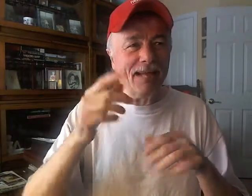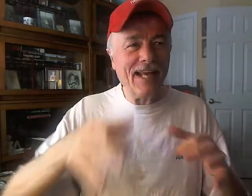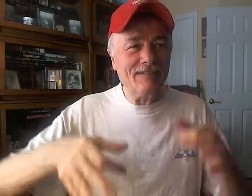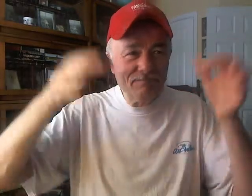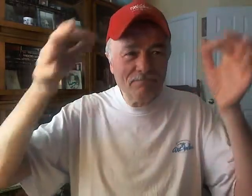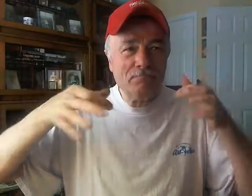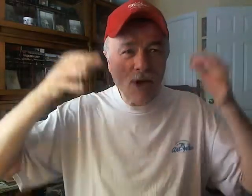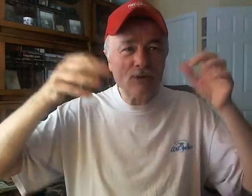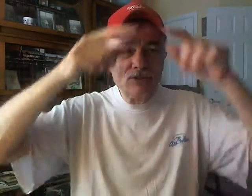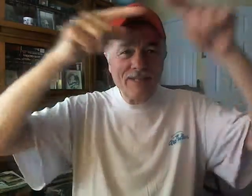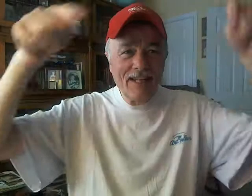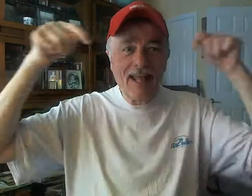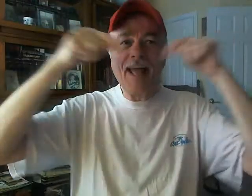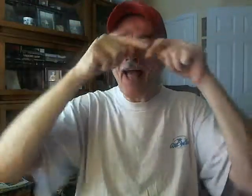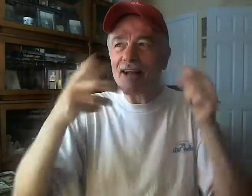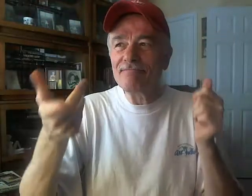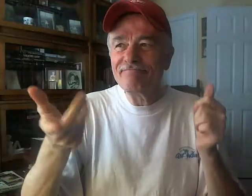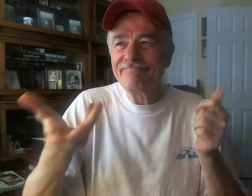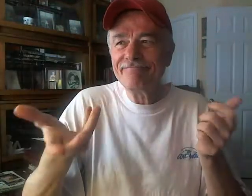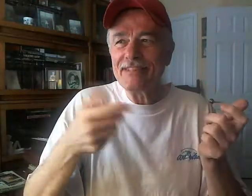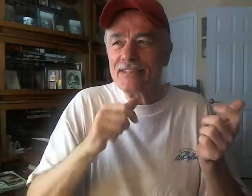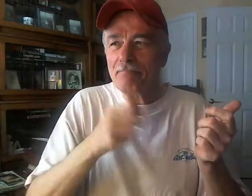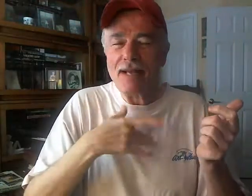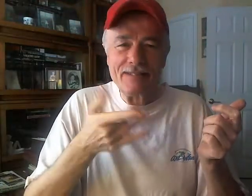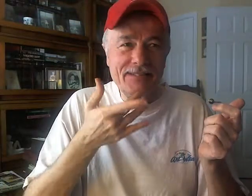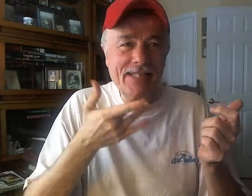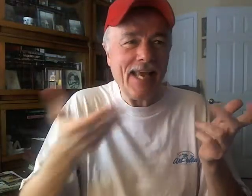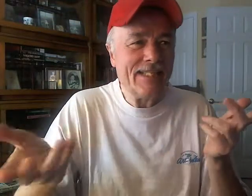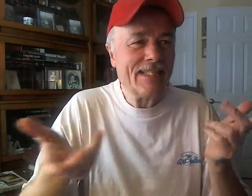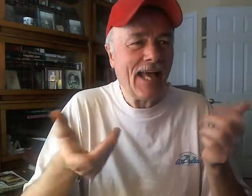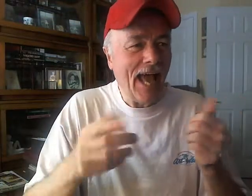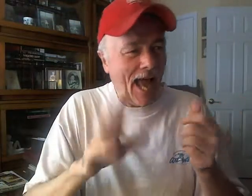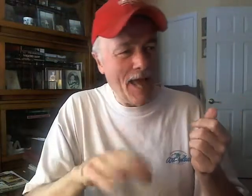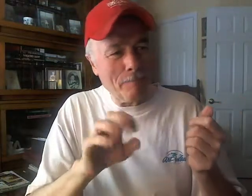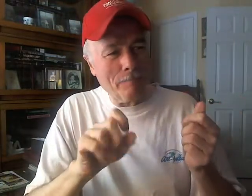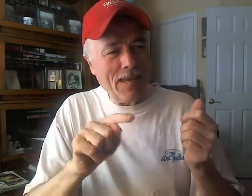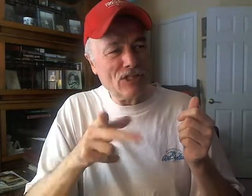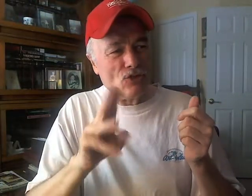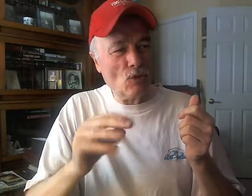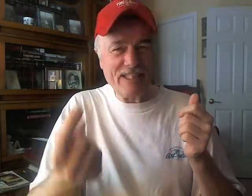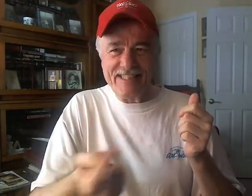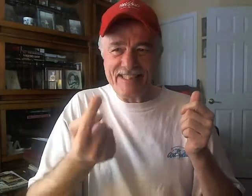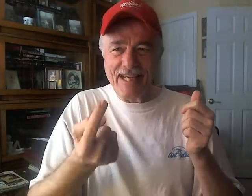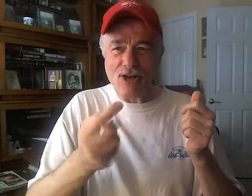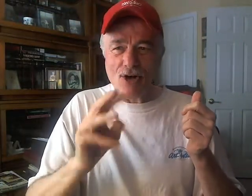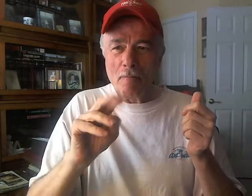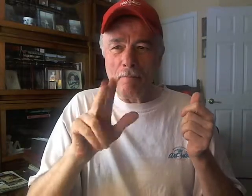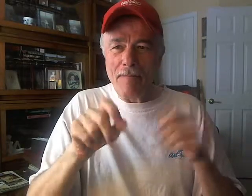men posting in my taste. And made to me single